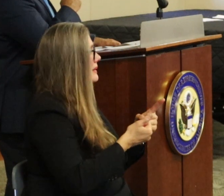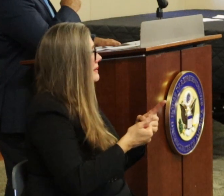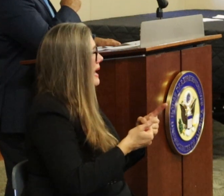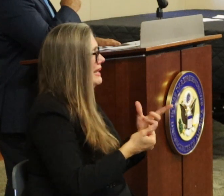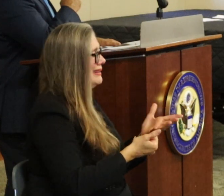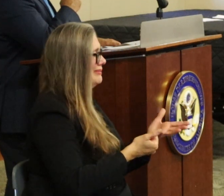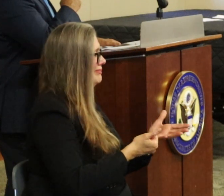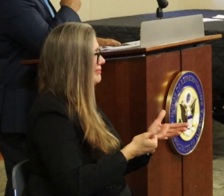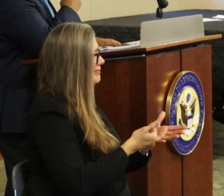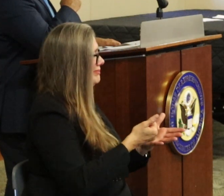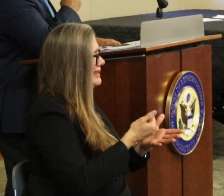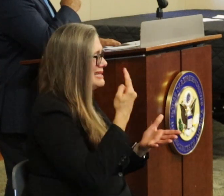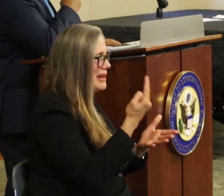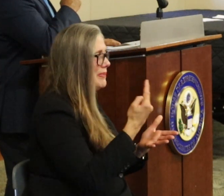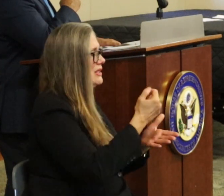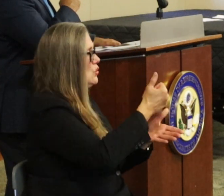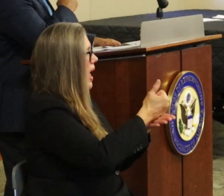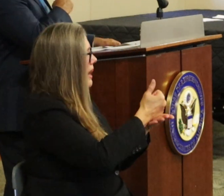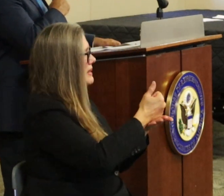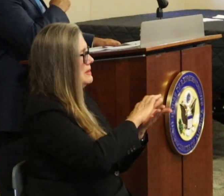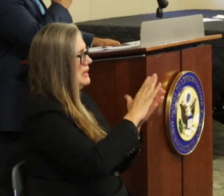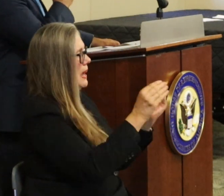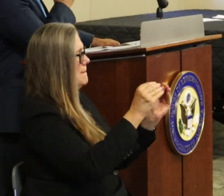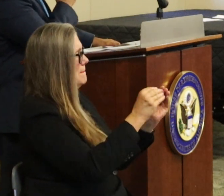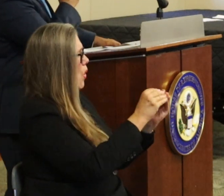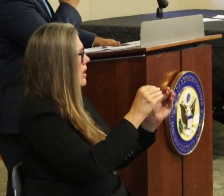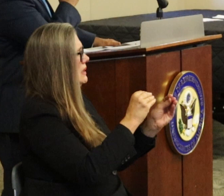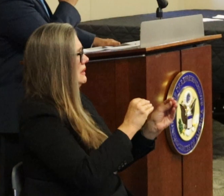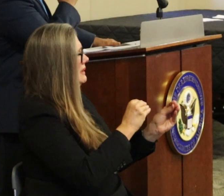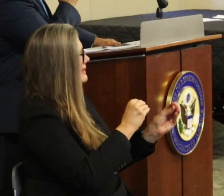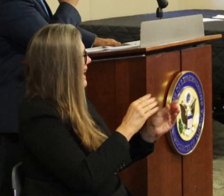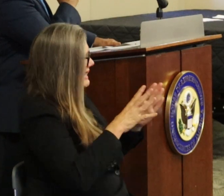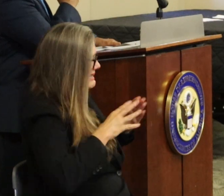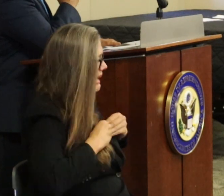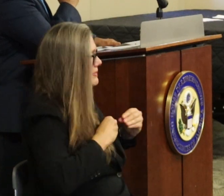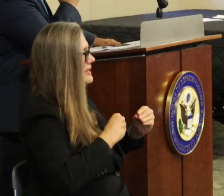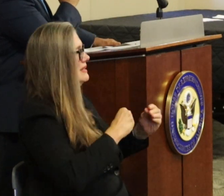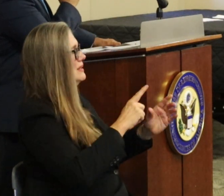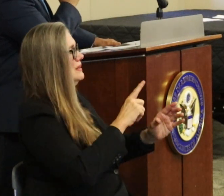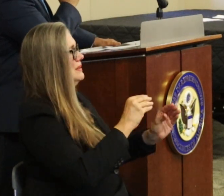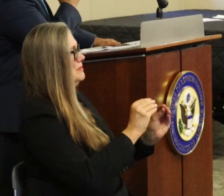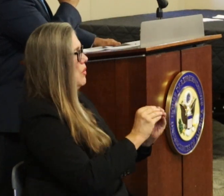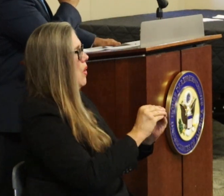big donors in our area that would be jumping in, but it's hard to do that when we don't have